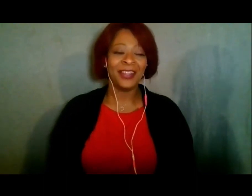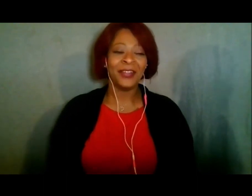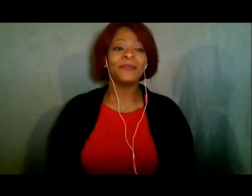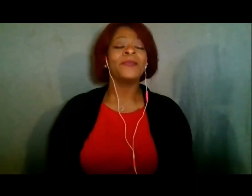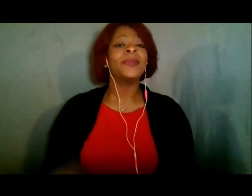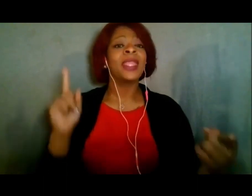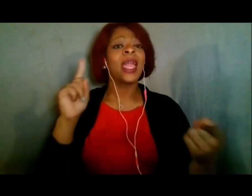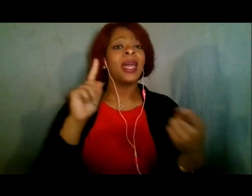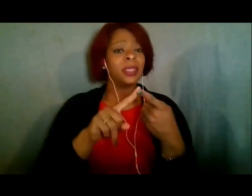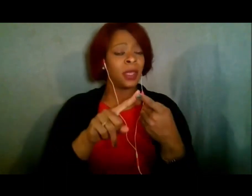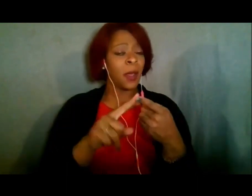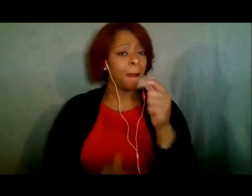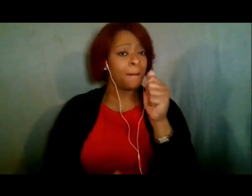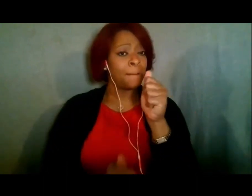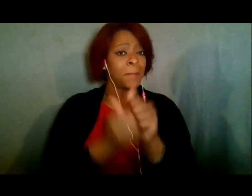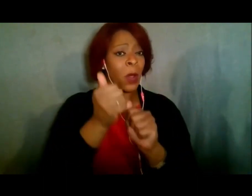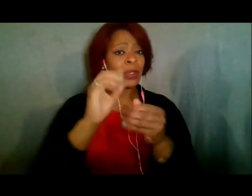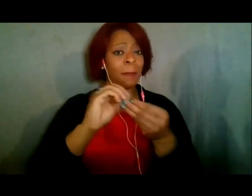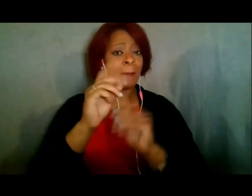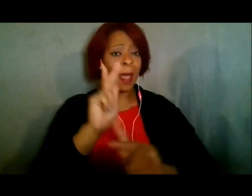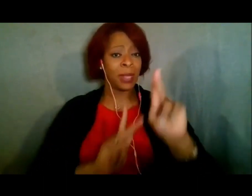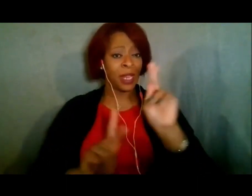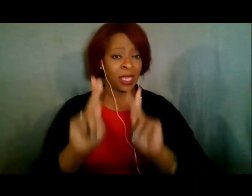Until most of the population